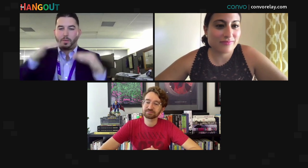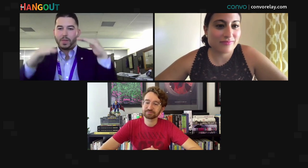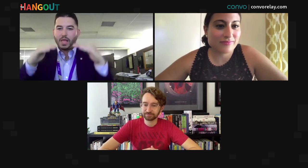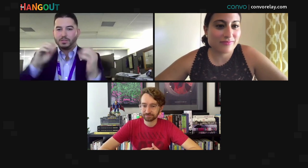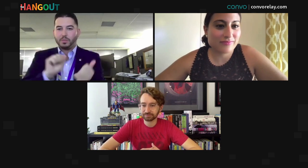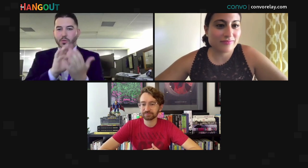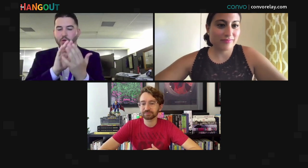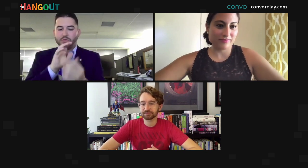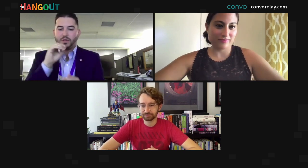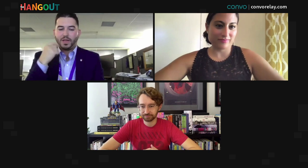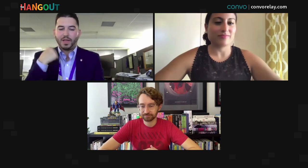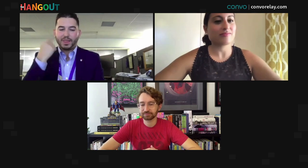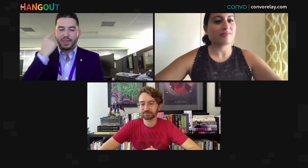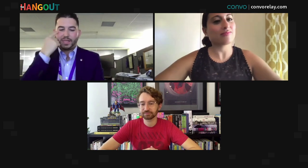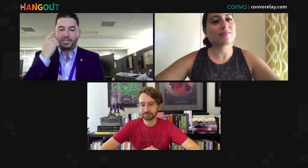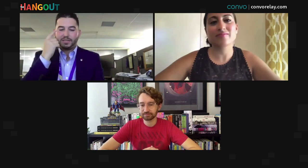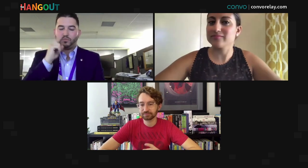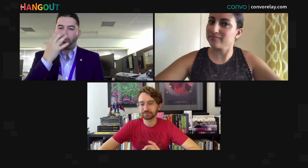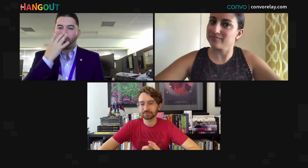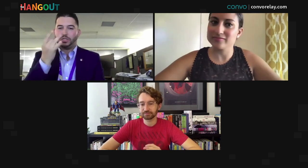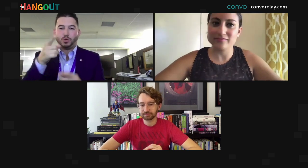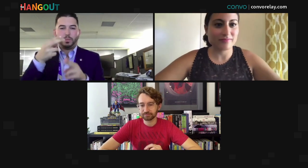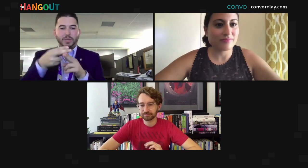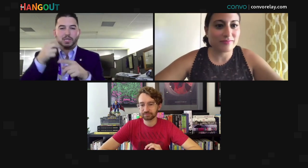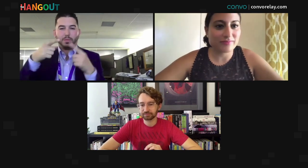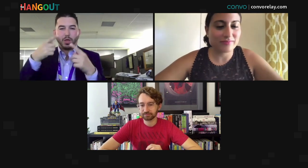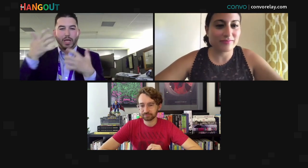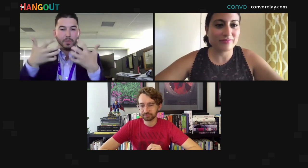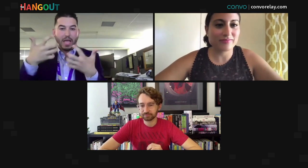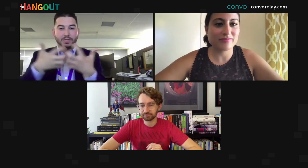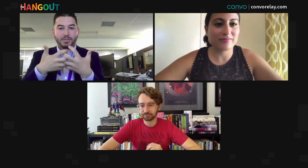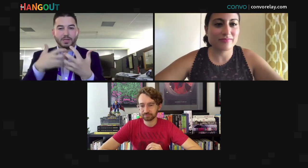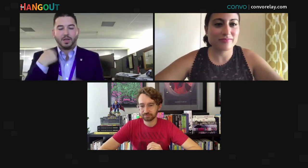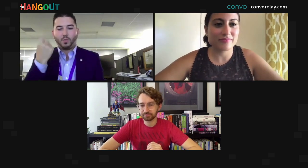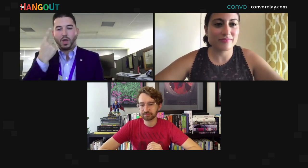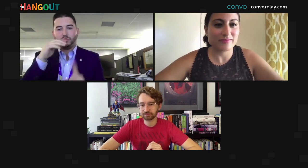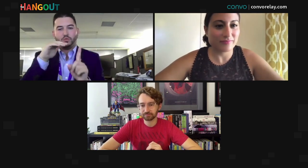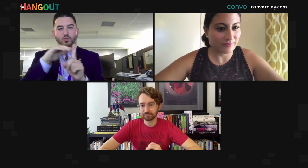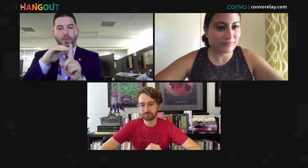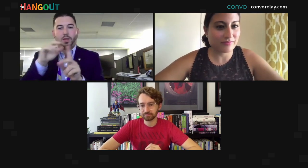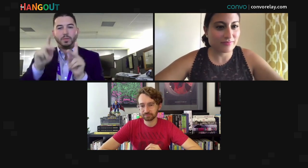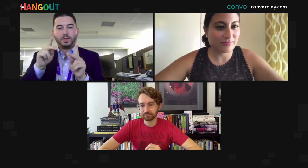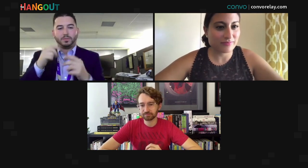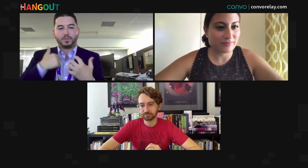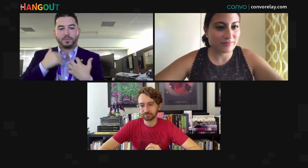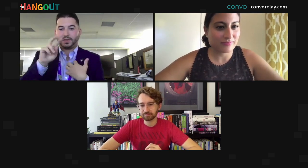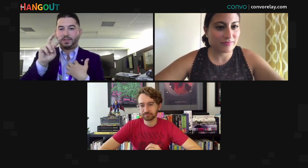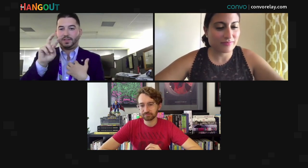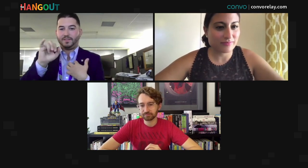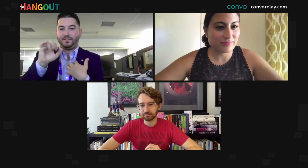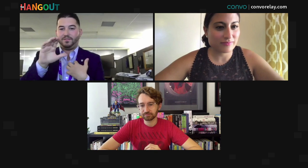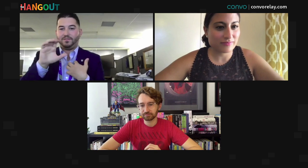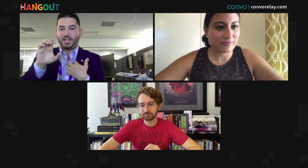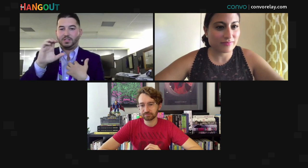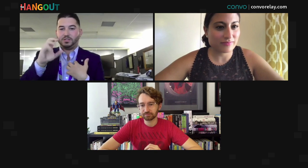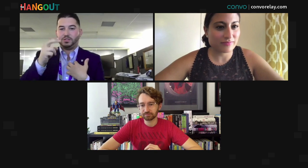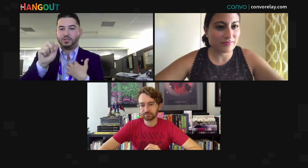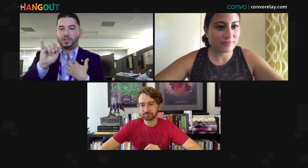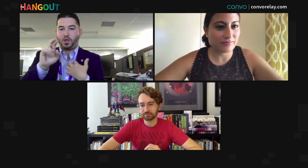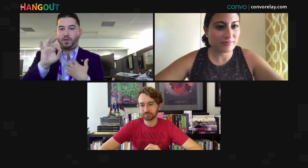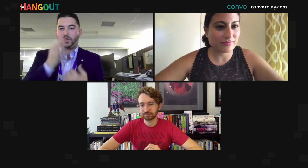I was mainstreamed. And so I had that balanced approach. And I think that it's really interesting that you mentioned accommodations. And I always remind